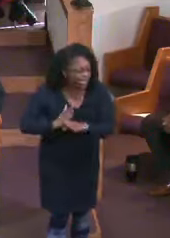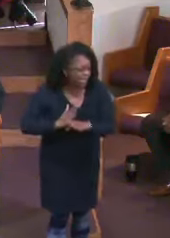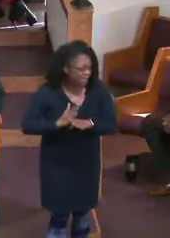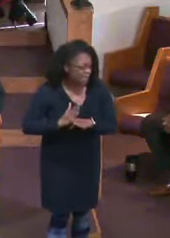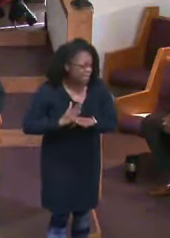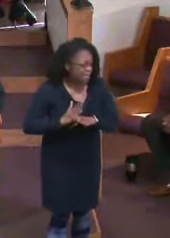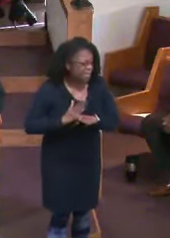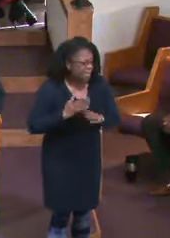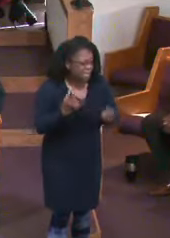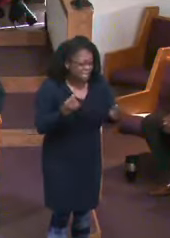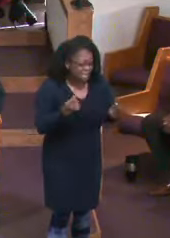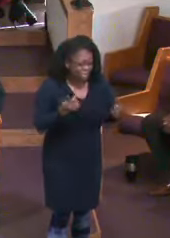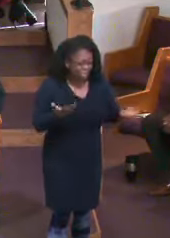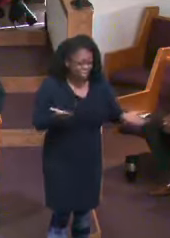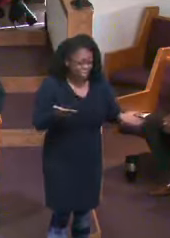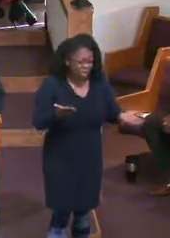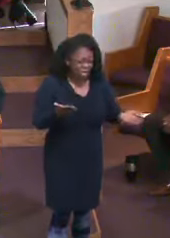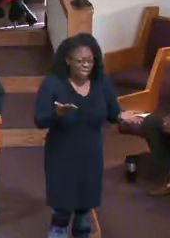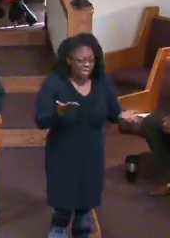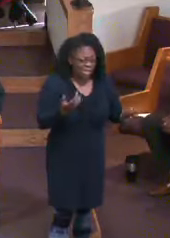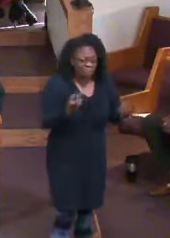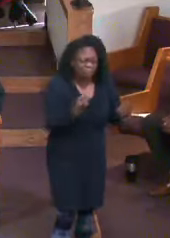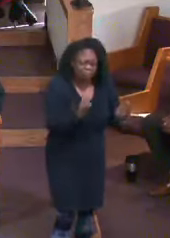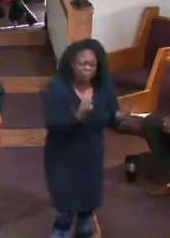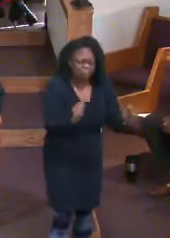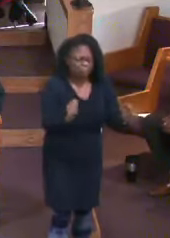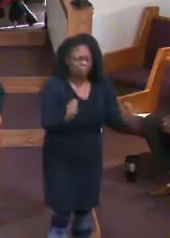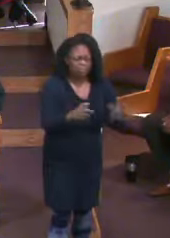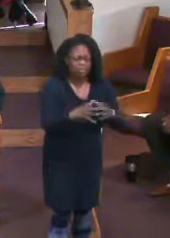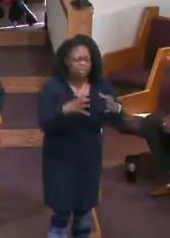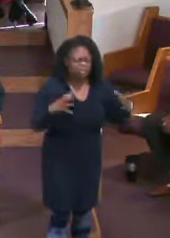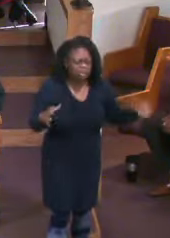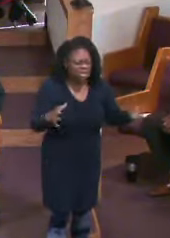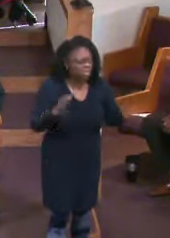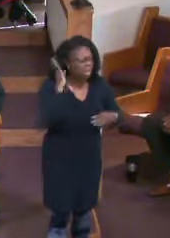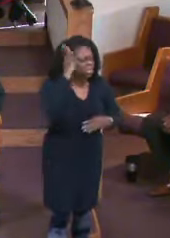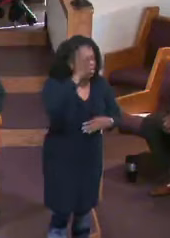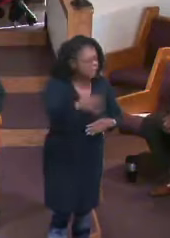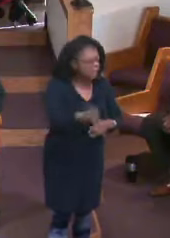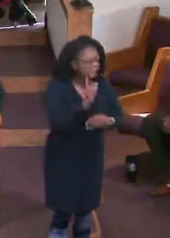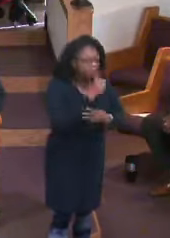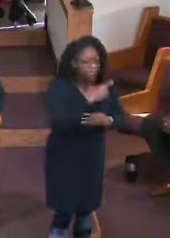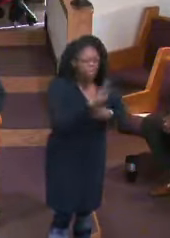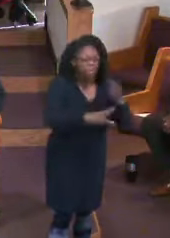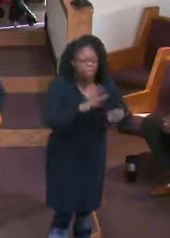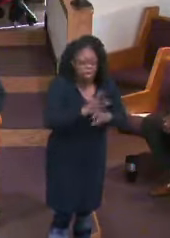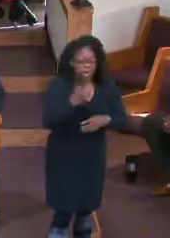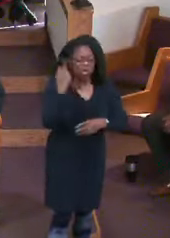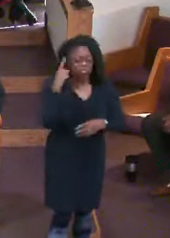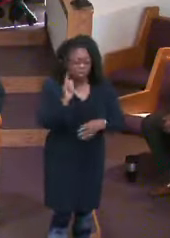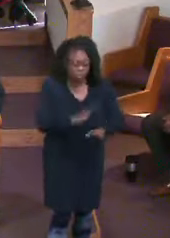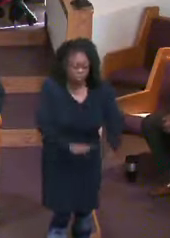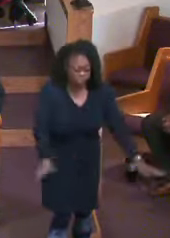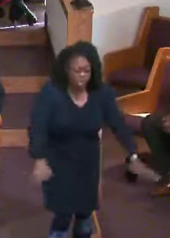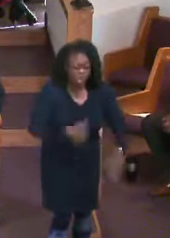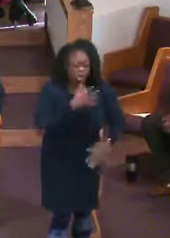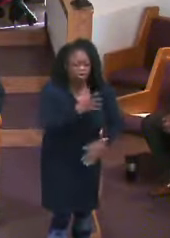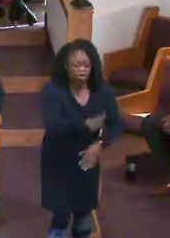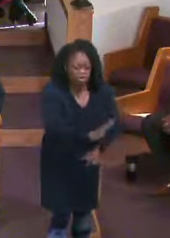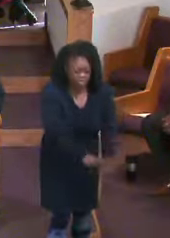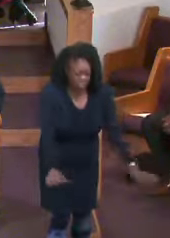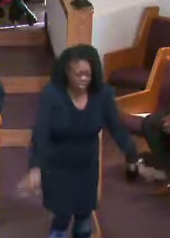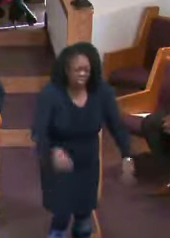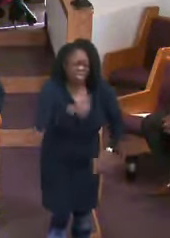they overextend their efforts, which creates a fake world for their child or grandchild. You see, God has